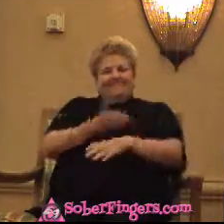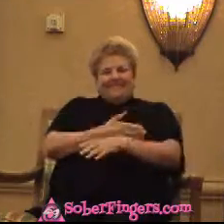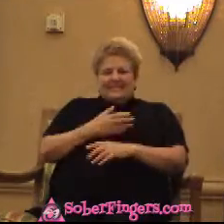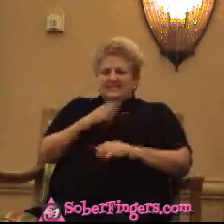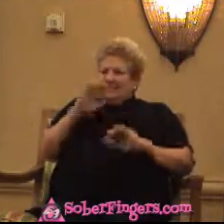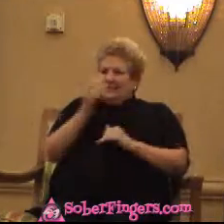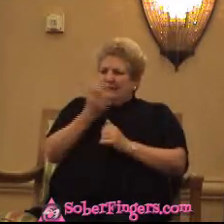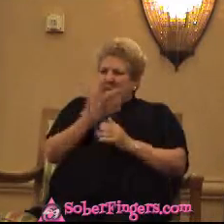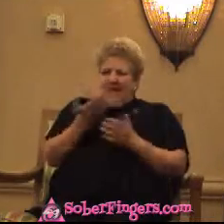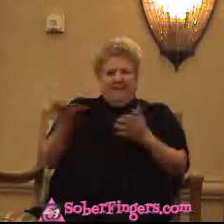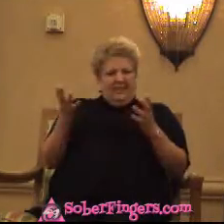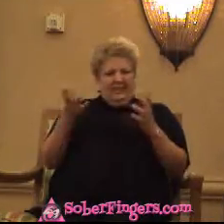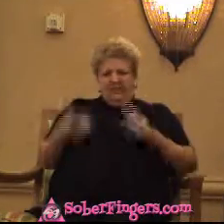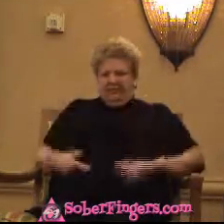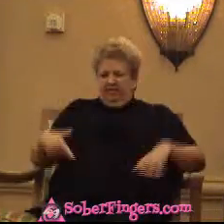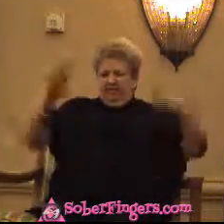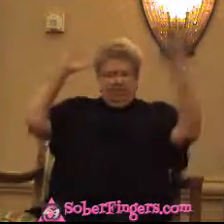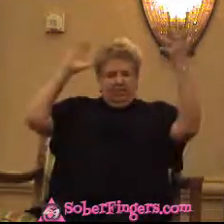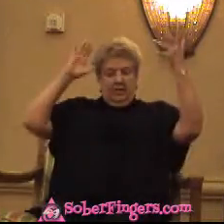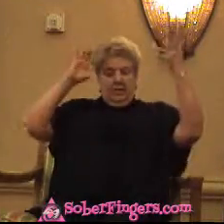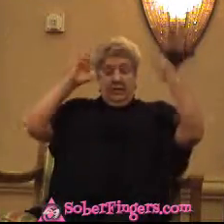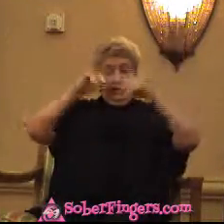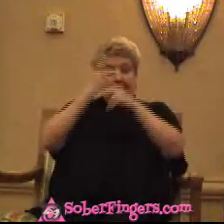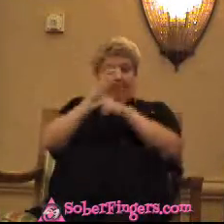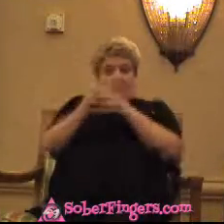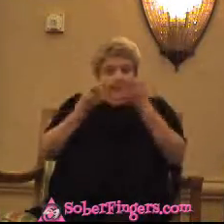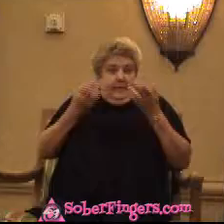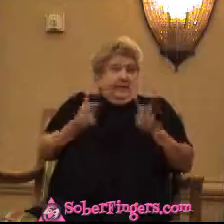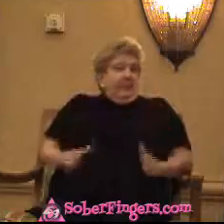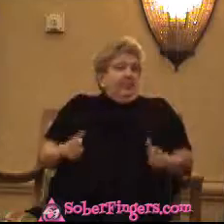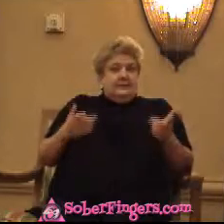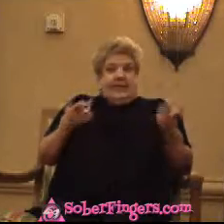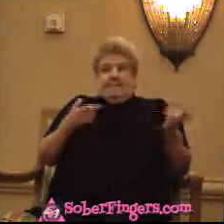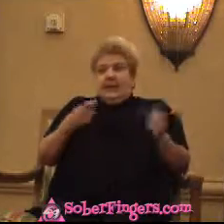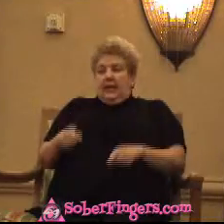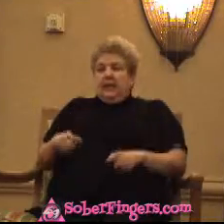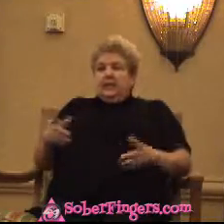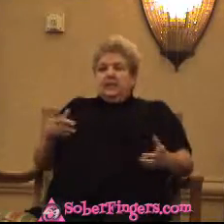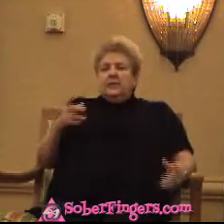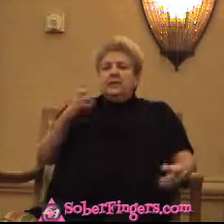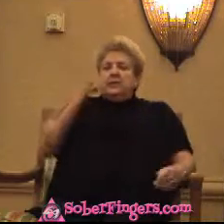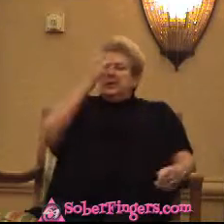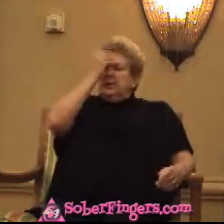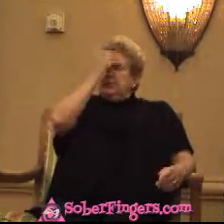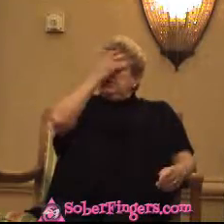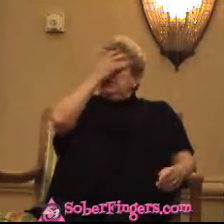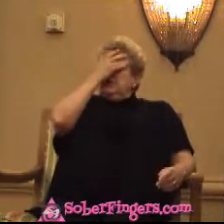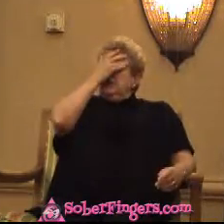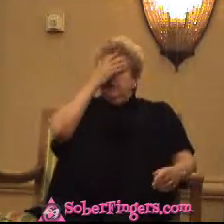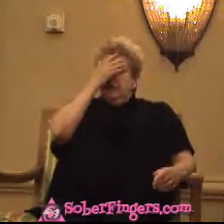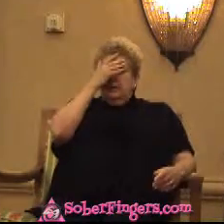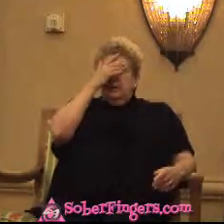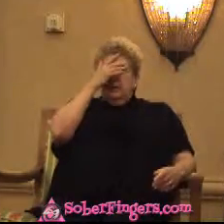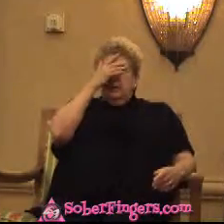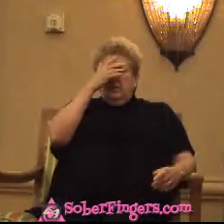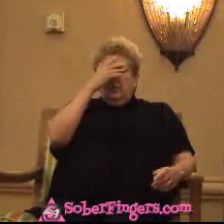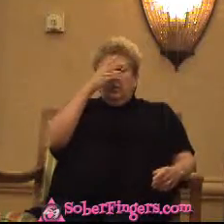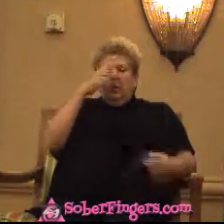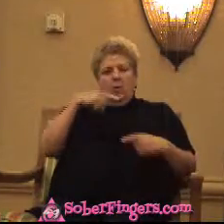I couldn't figure out what the hell is going on. And so again, I'm thinking, you know, when I was drinking, I never felt this way.